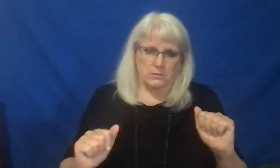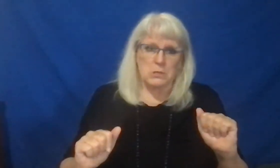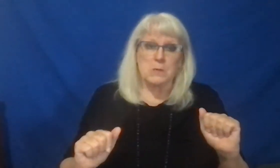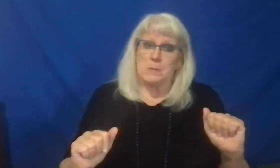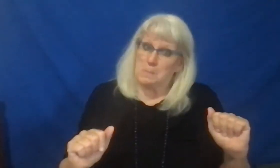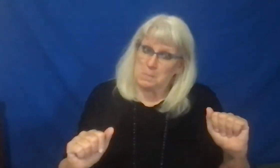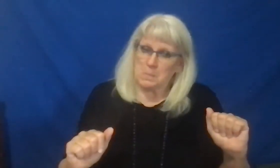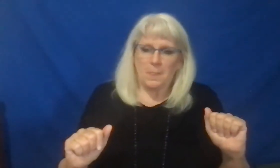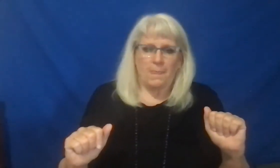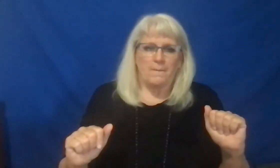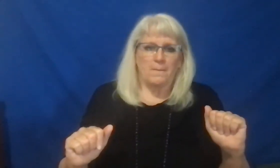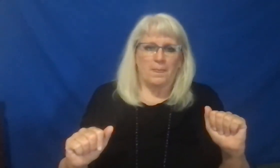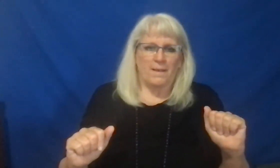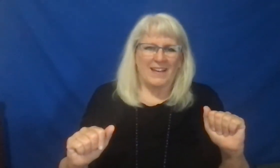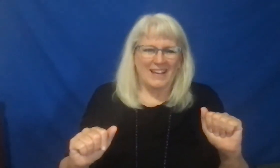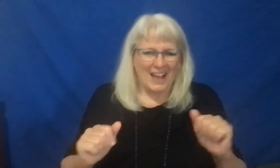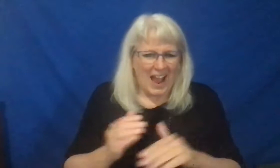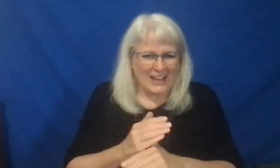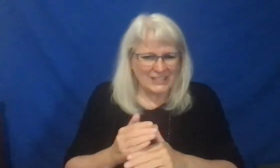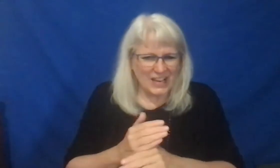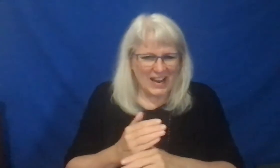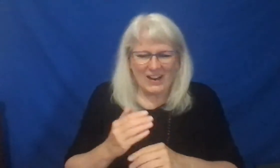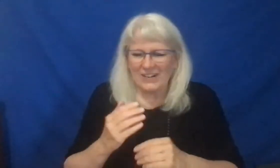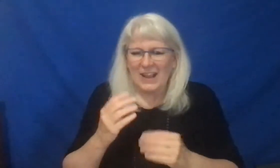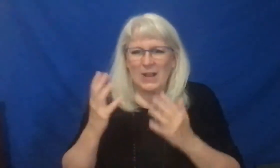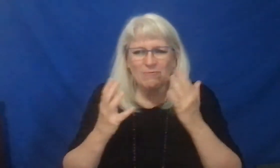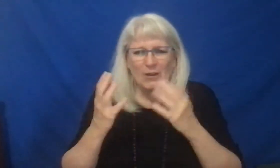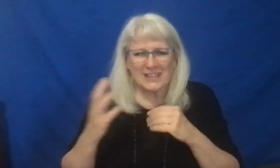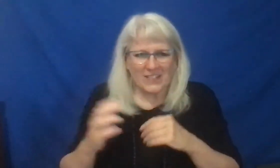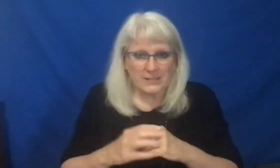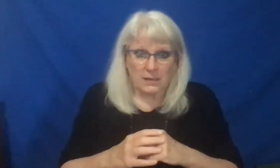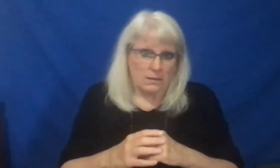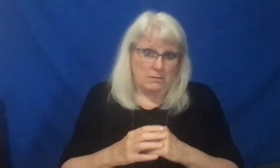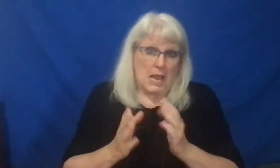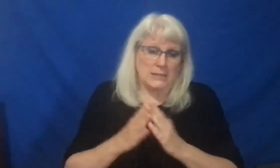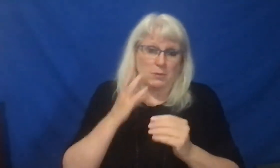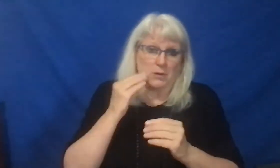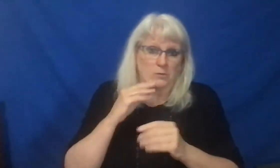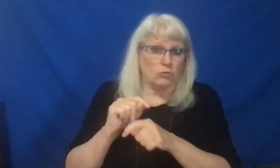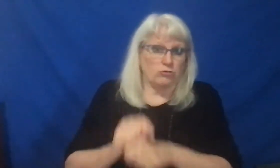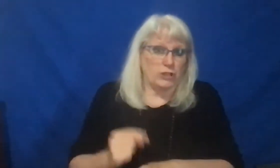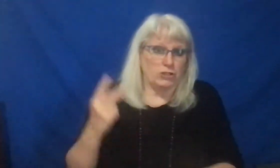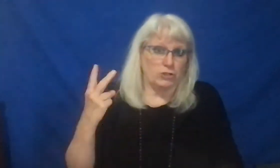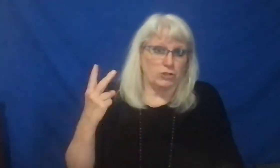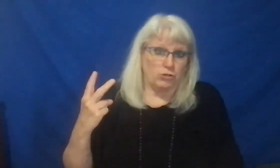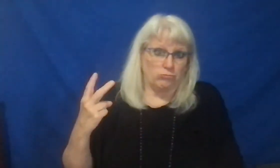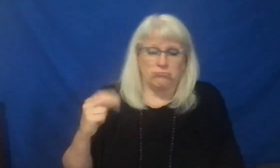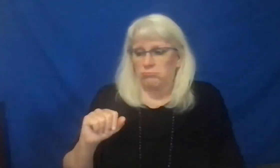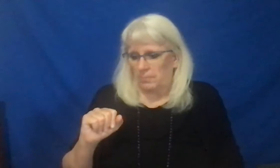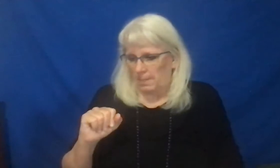I actually shared some embarrassing things about me. They were asking about my experience with Tradition 2. And I shared a story that didn't